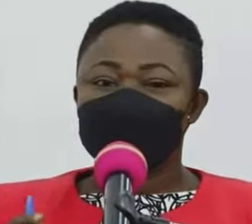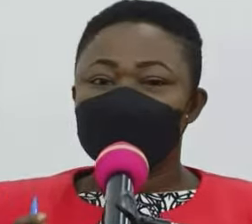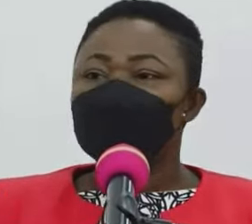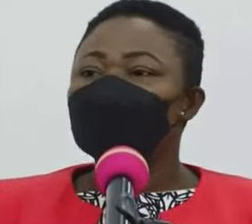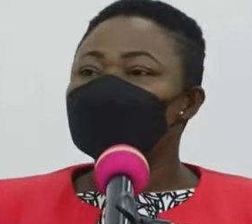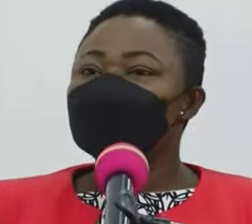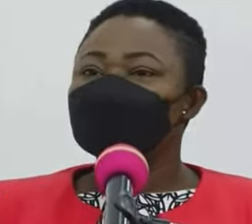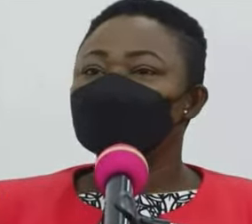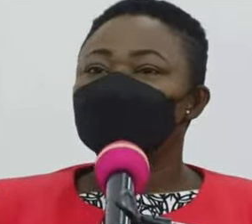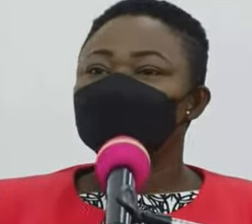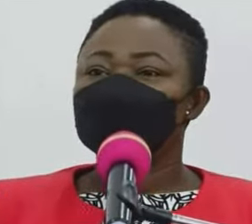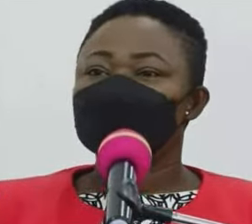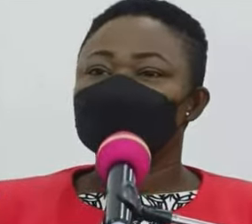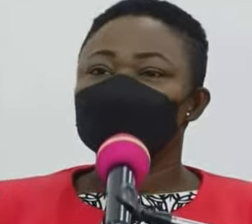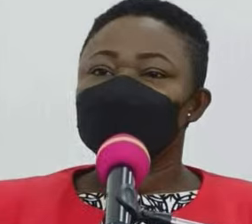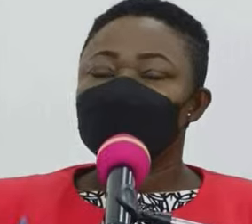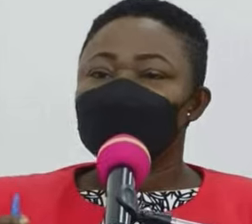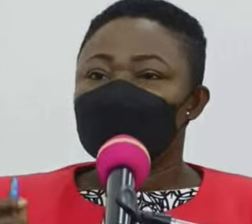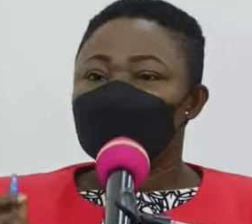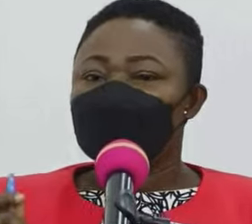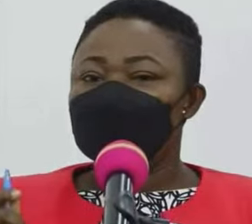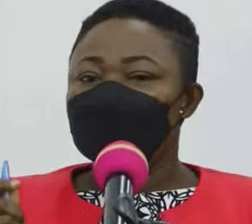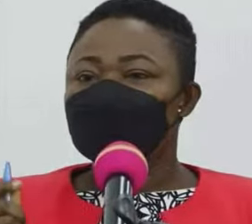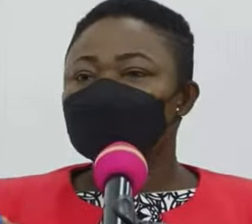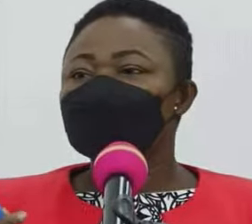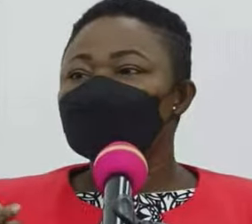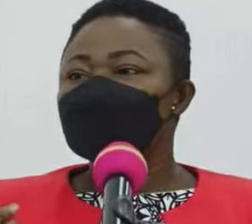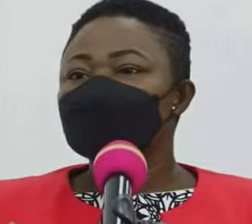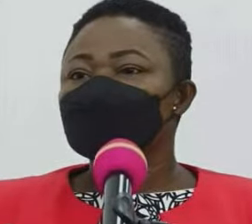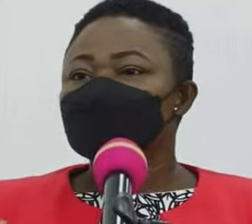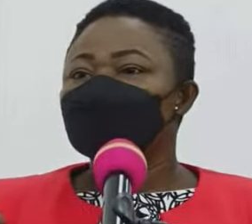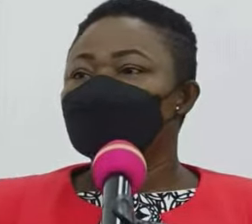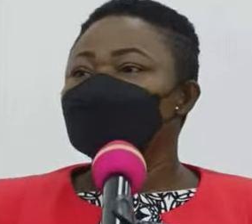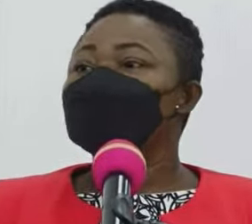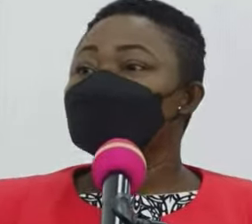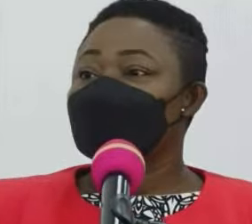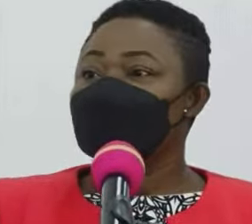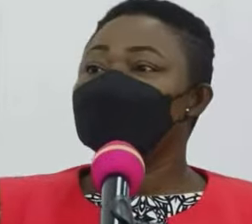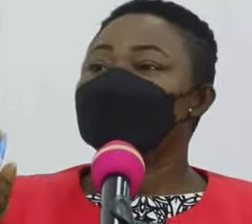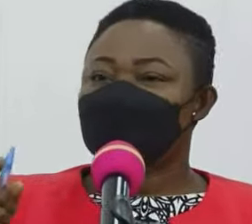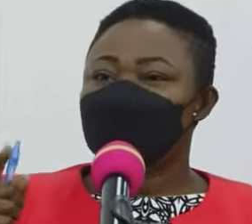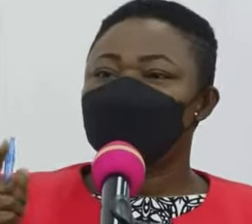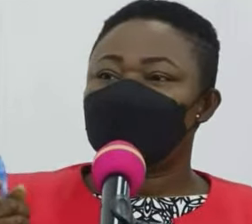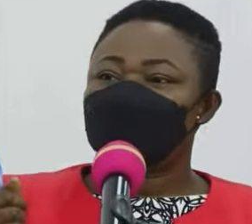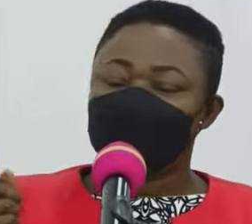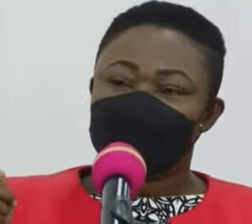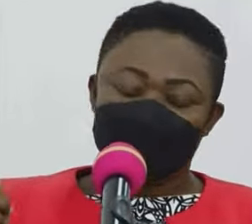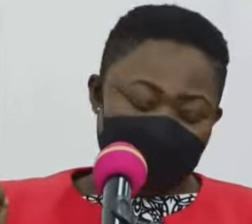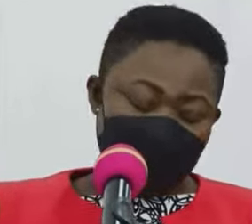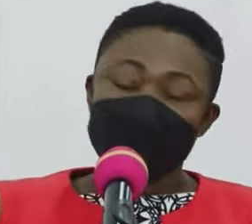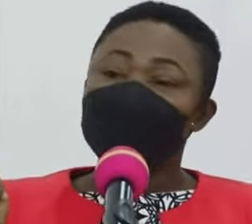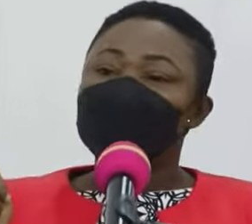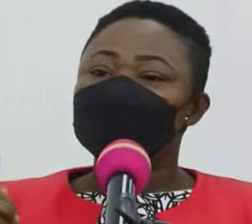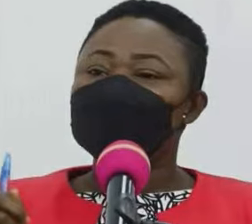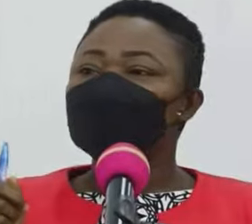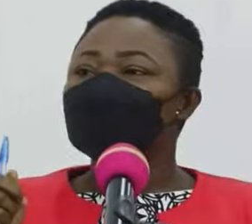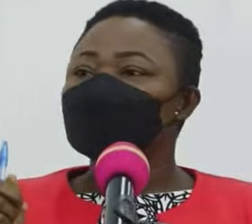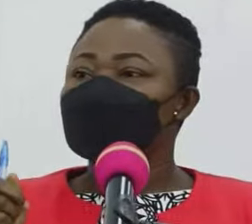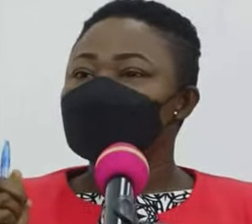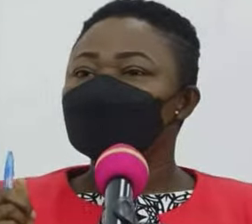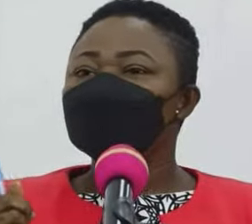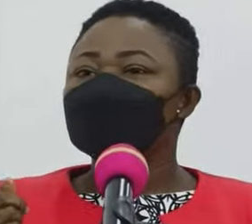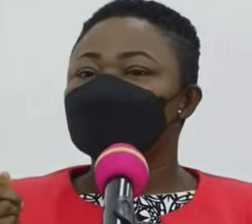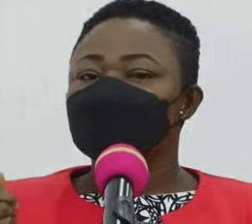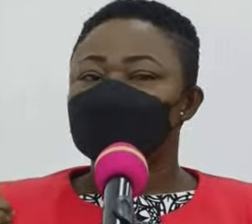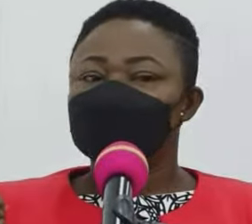audit on that particular vessel. I want to know if there's any outcome. Yes, if there's any outcome. And then